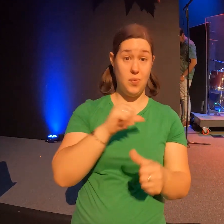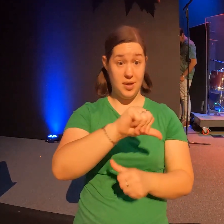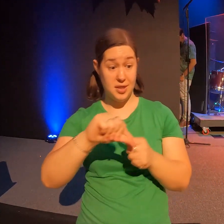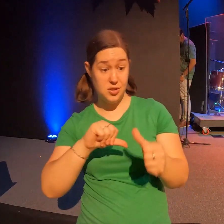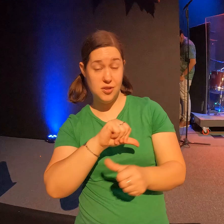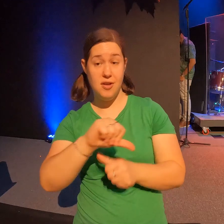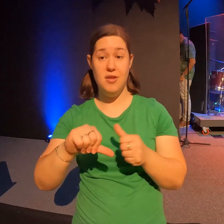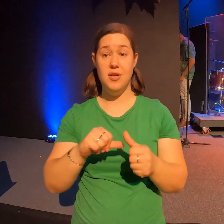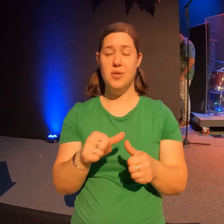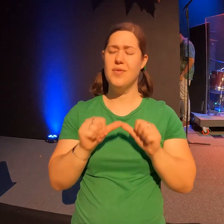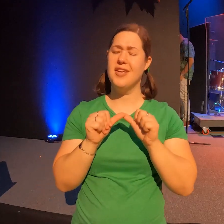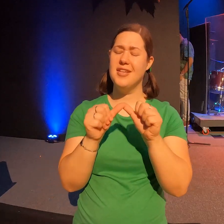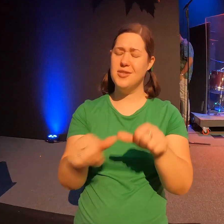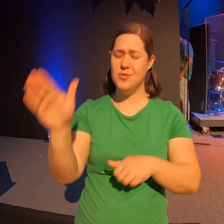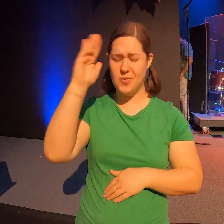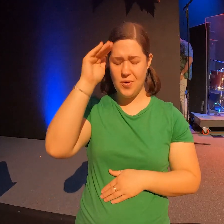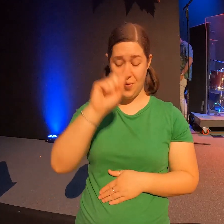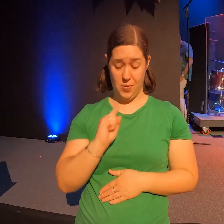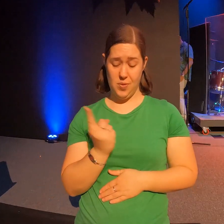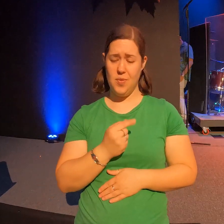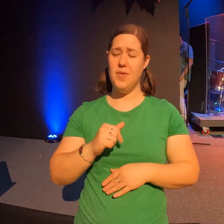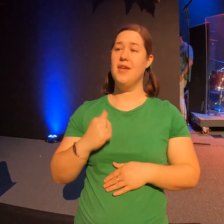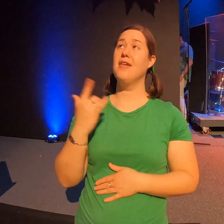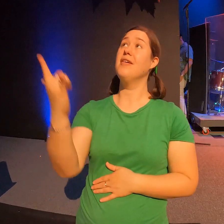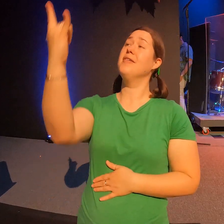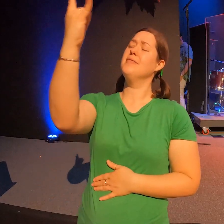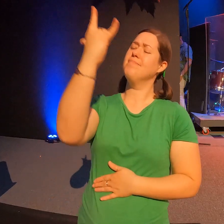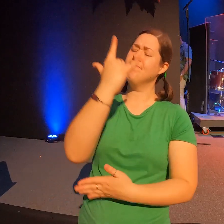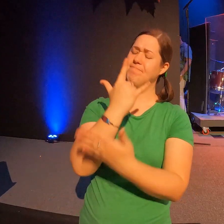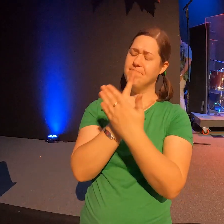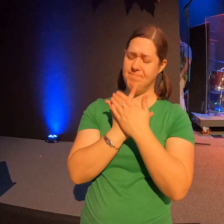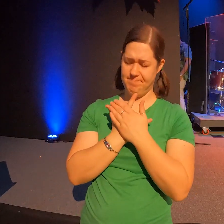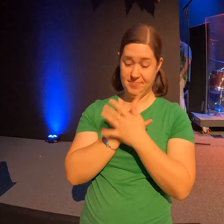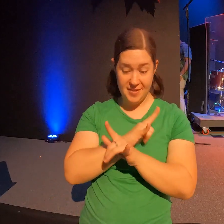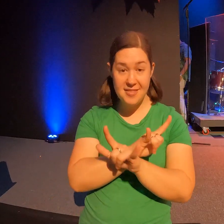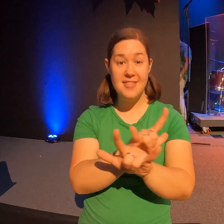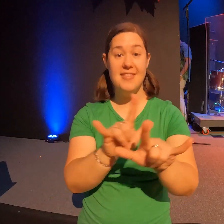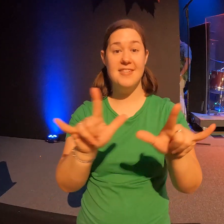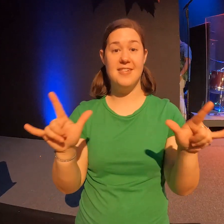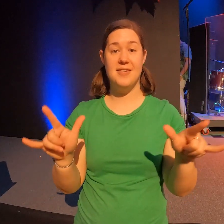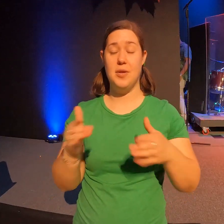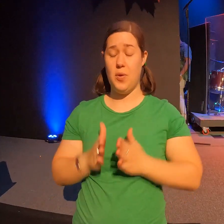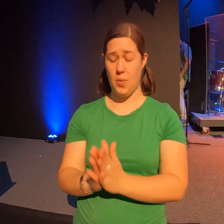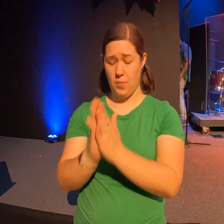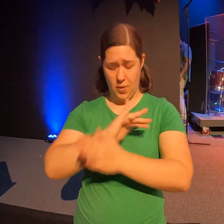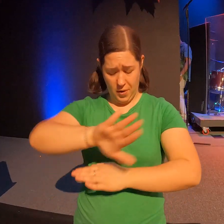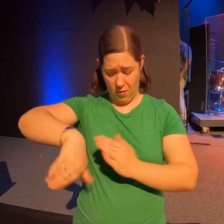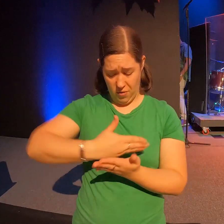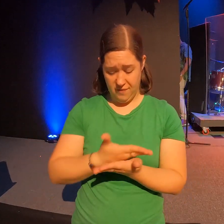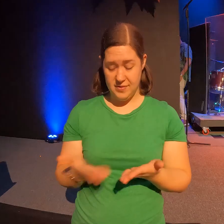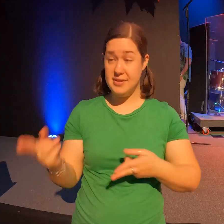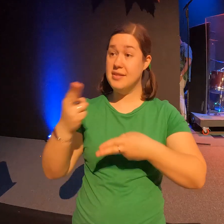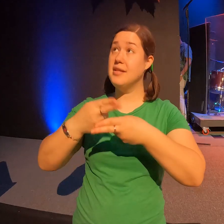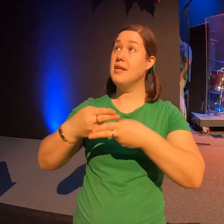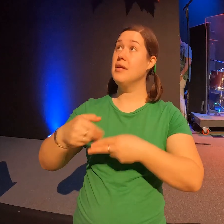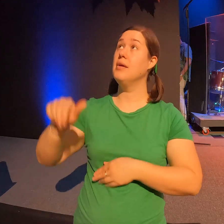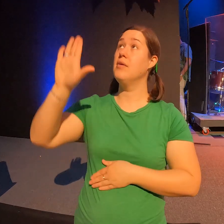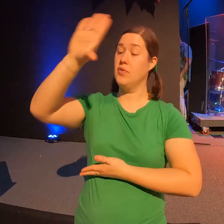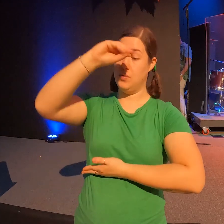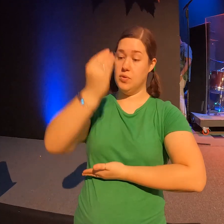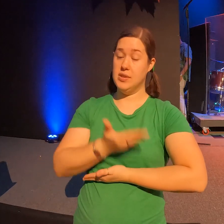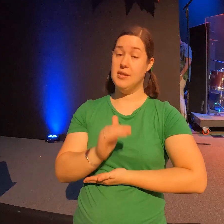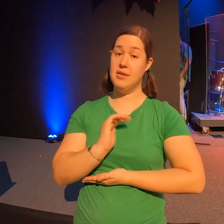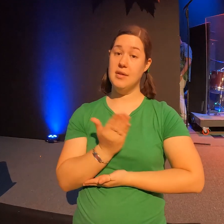we may continue to know we are loved and to love each other. And we pray all of this in the name of your Son, our Lord Jesus Christ, who brings